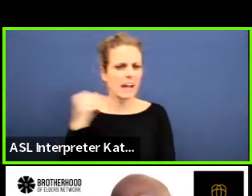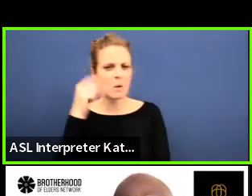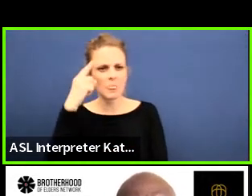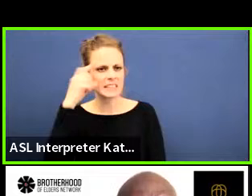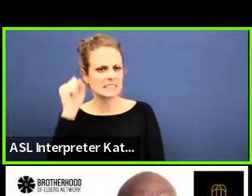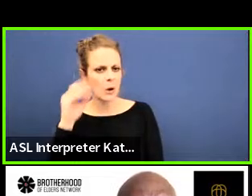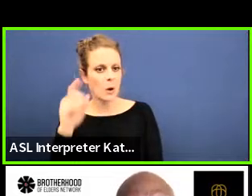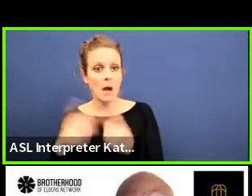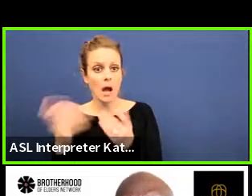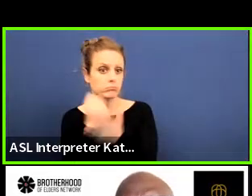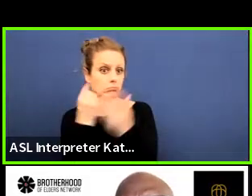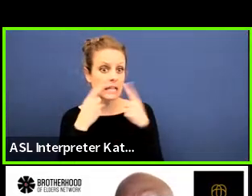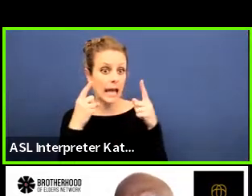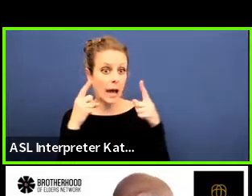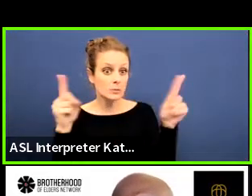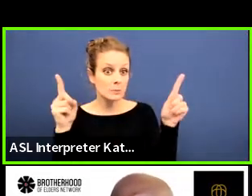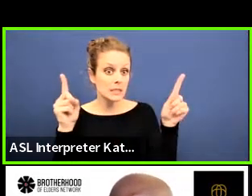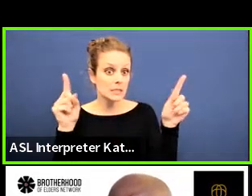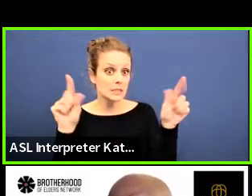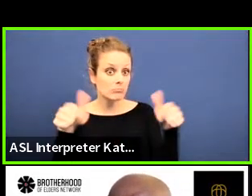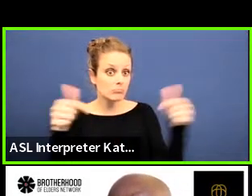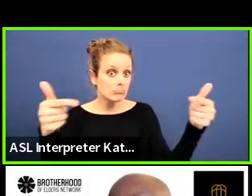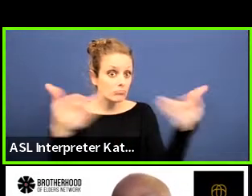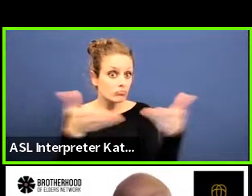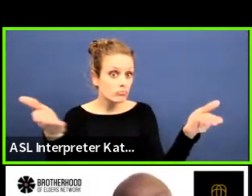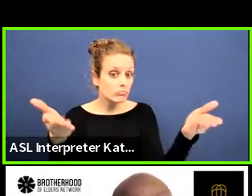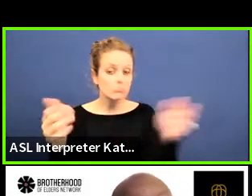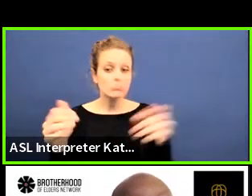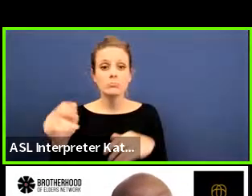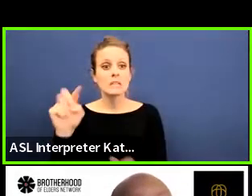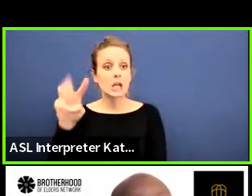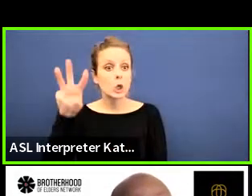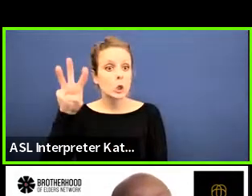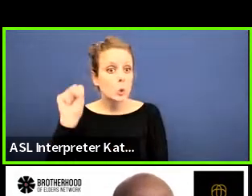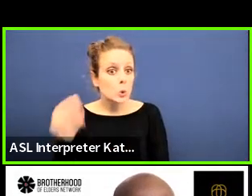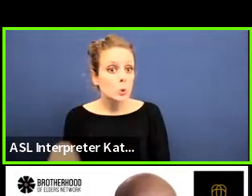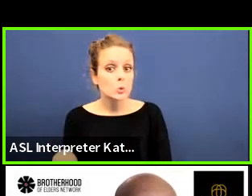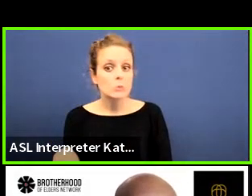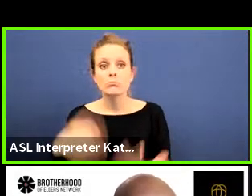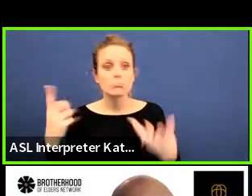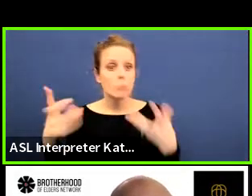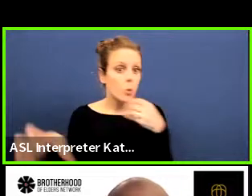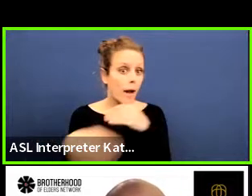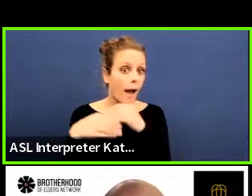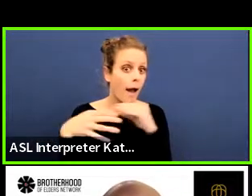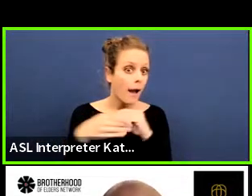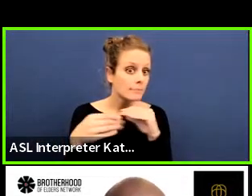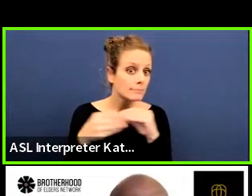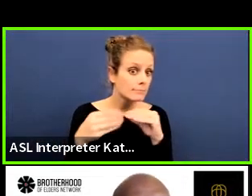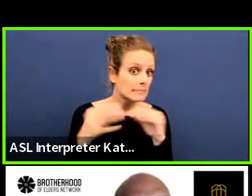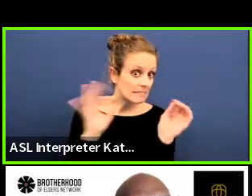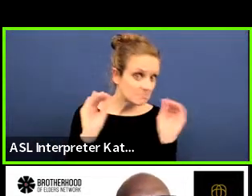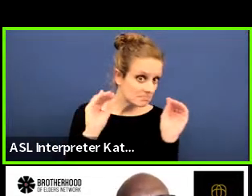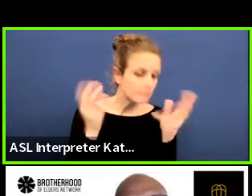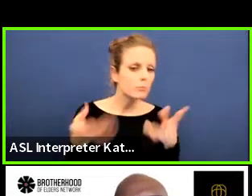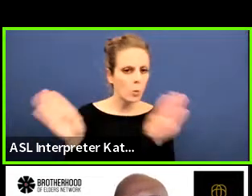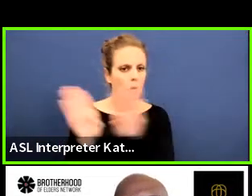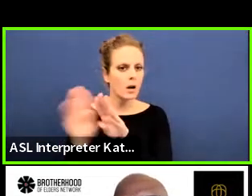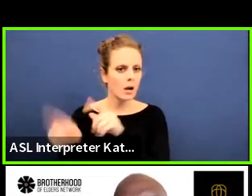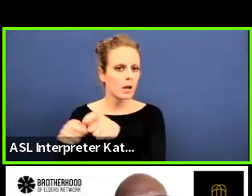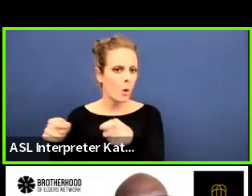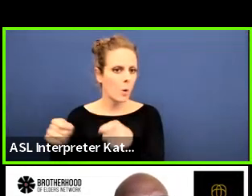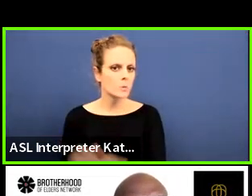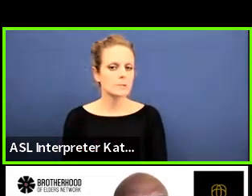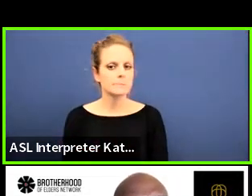Any announcements, any news flashes, anything anybody wants to add before we close out and